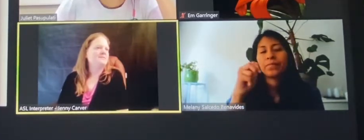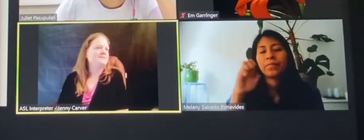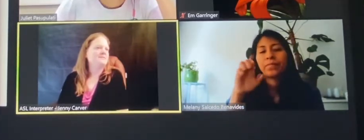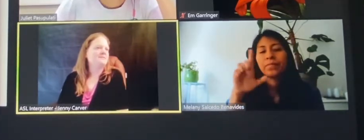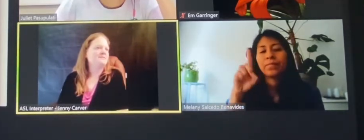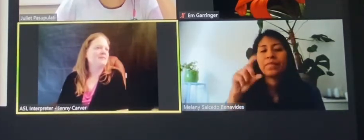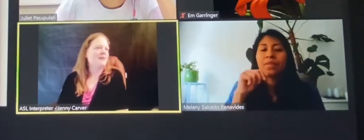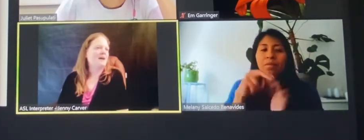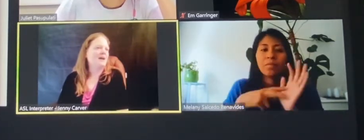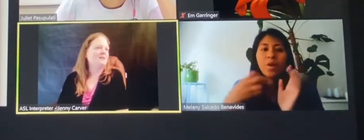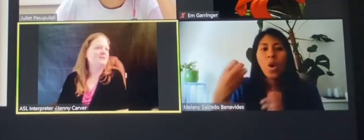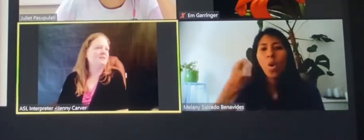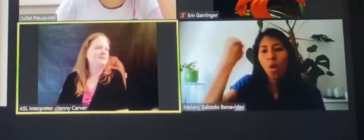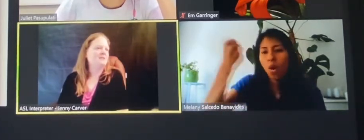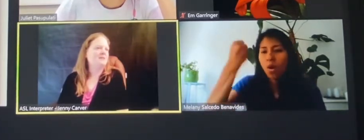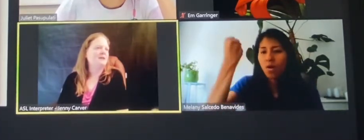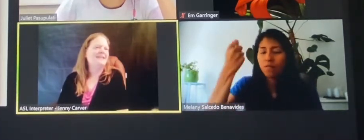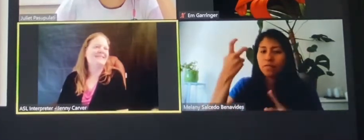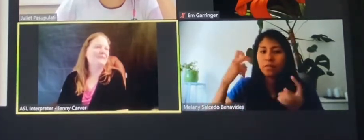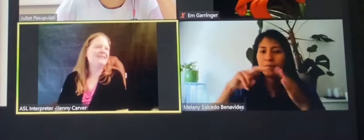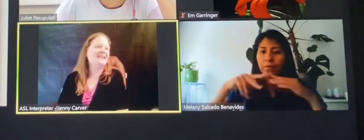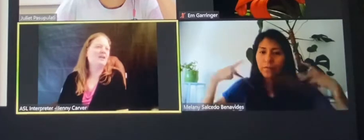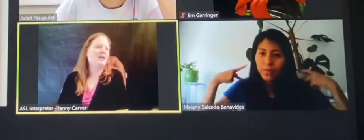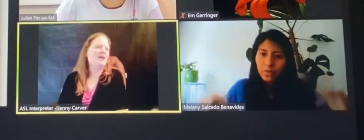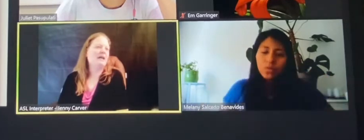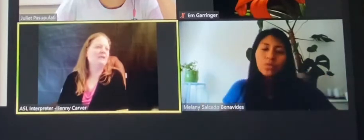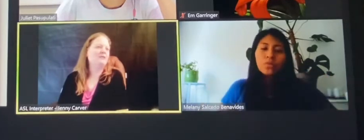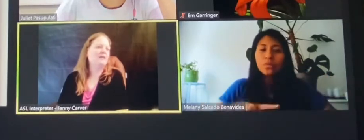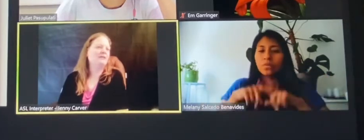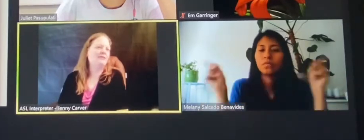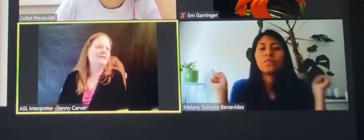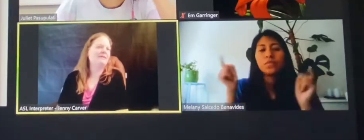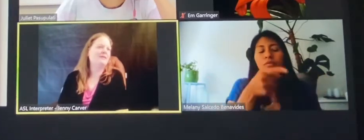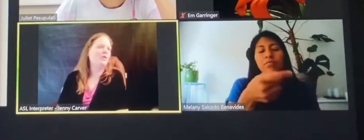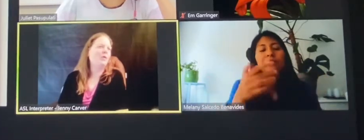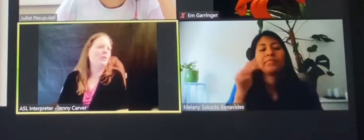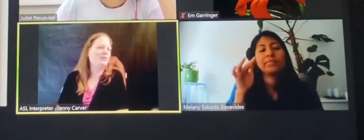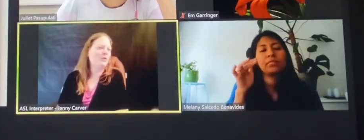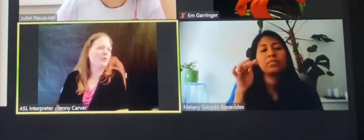where you hold on.